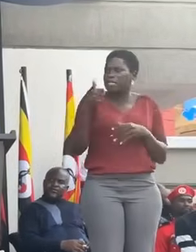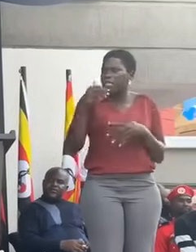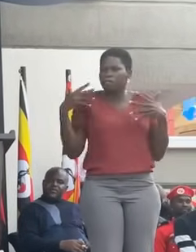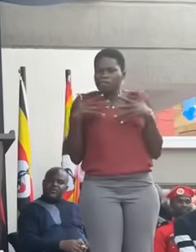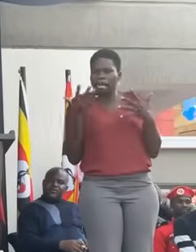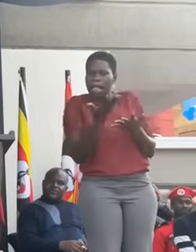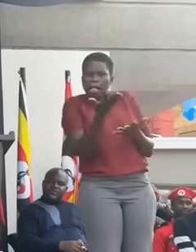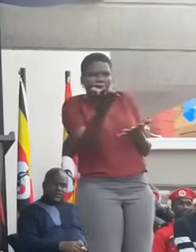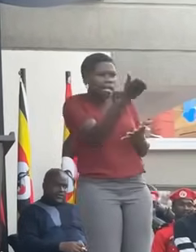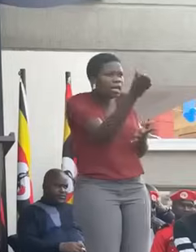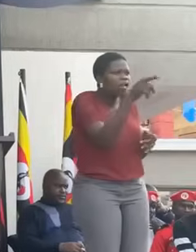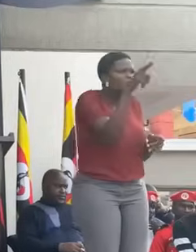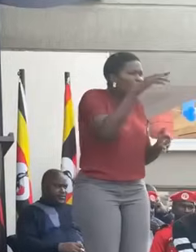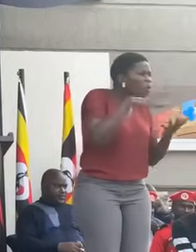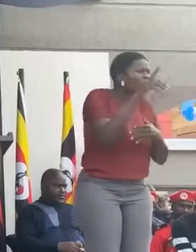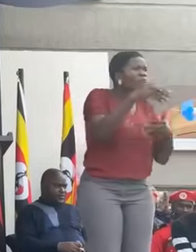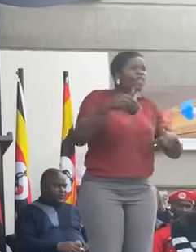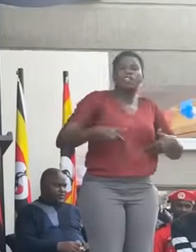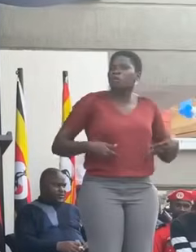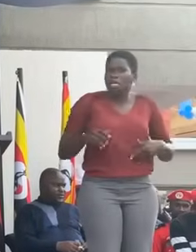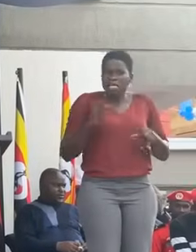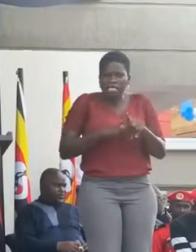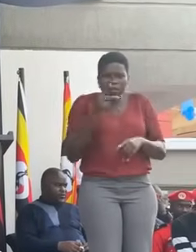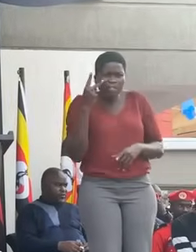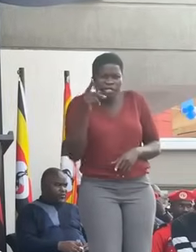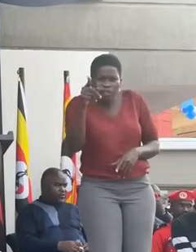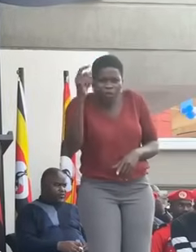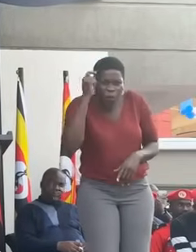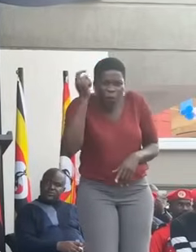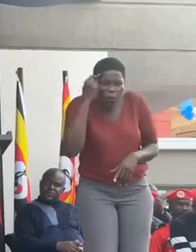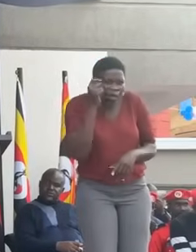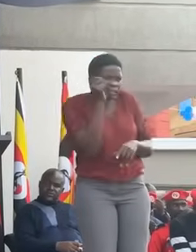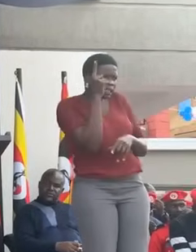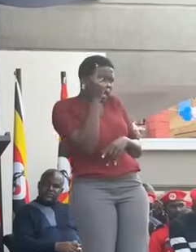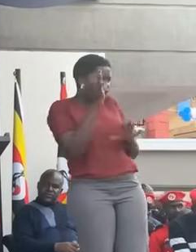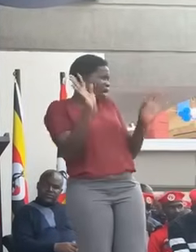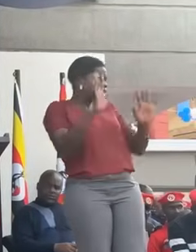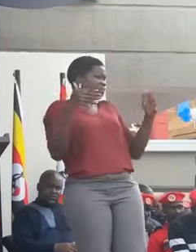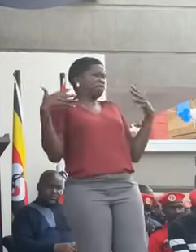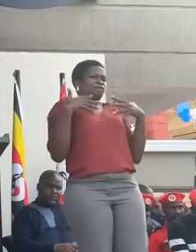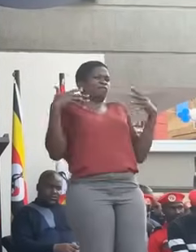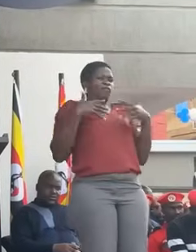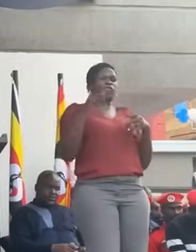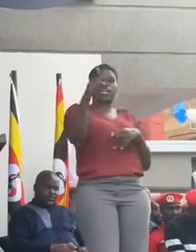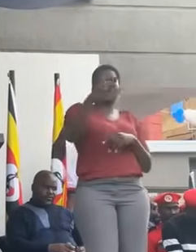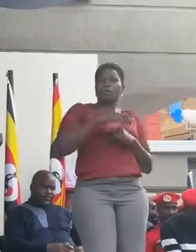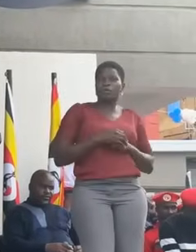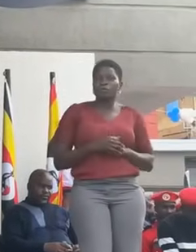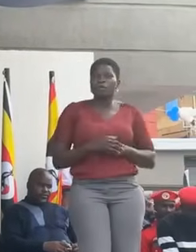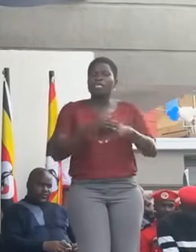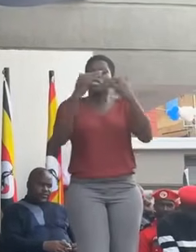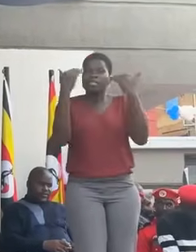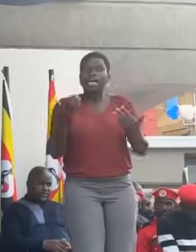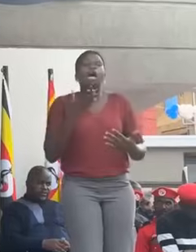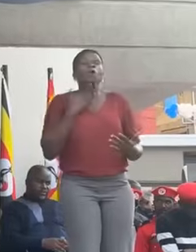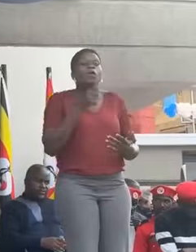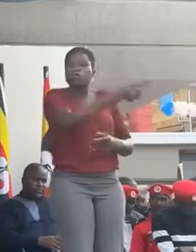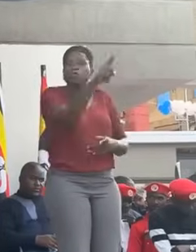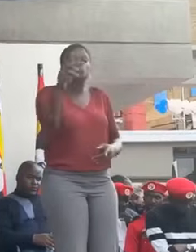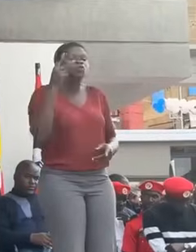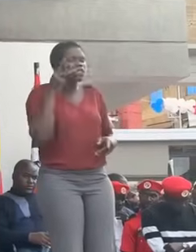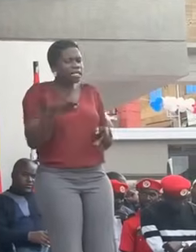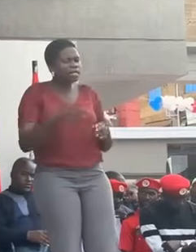naye na dalamu abato buli gwalaba ngobongo bwe bulabayo amutya nnyo nnyo nnyo nnyo. So njagala wano